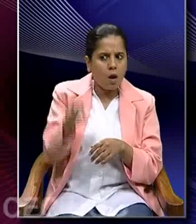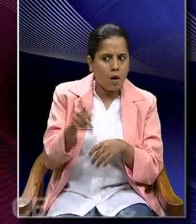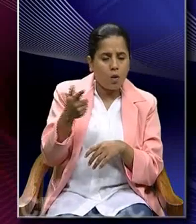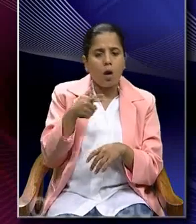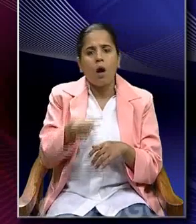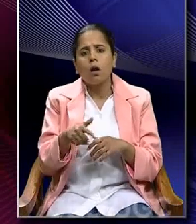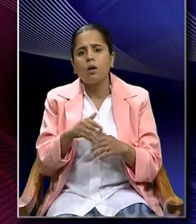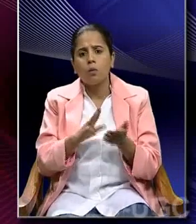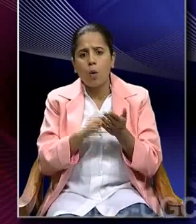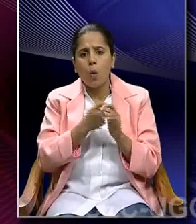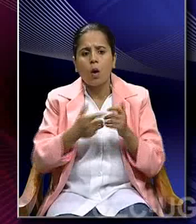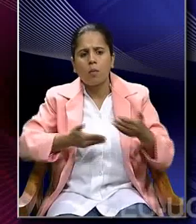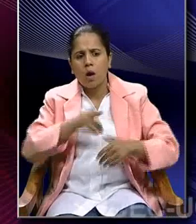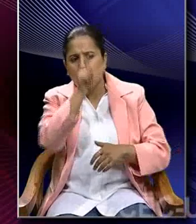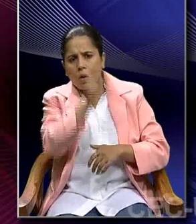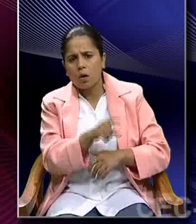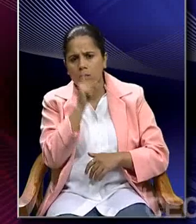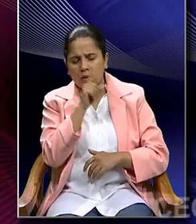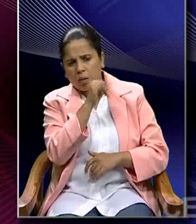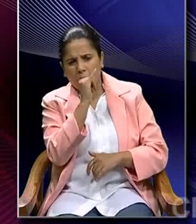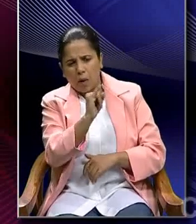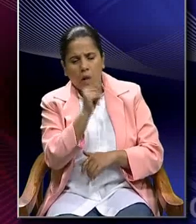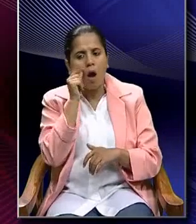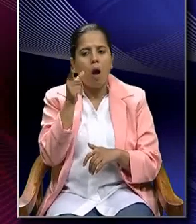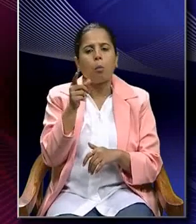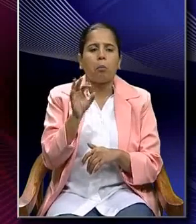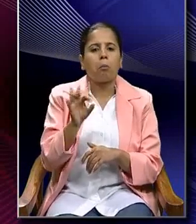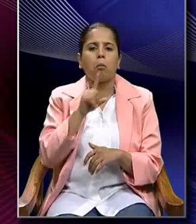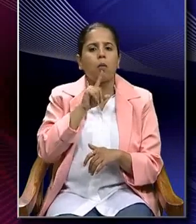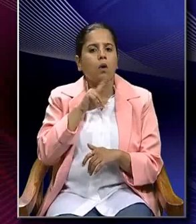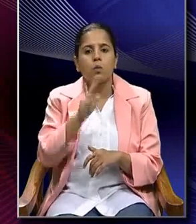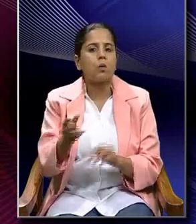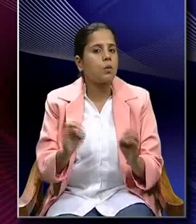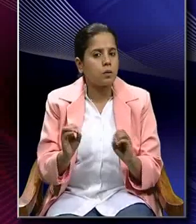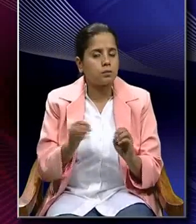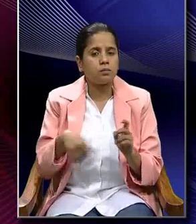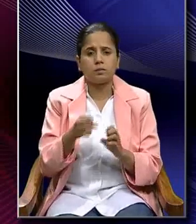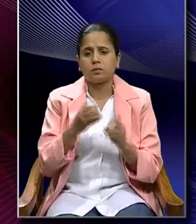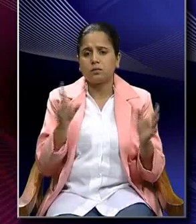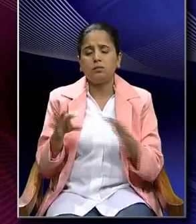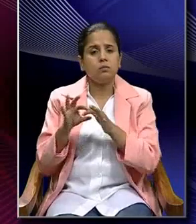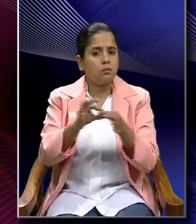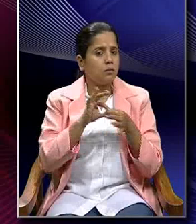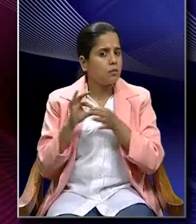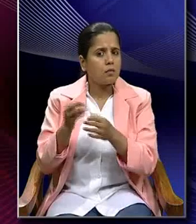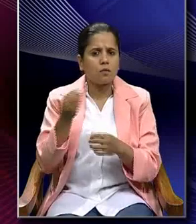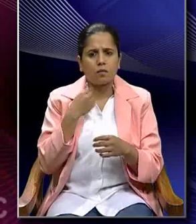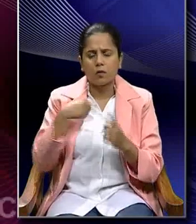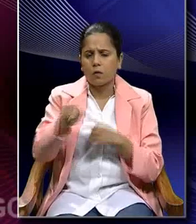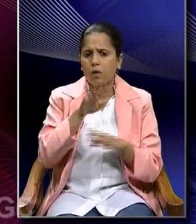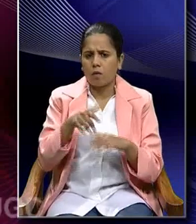the moral character of women. There is also a lot of relationships, something which we